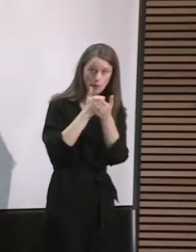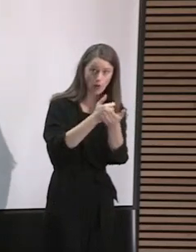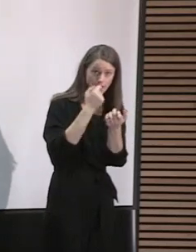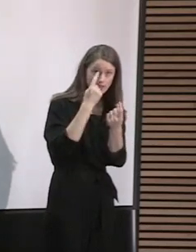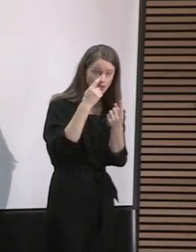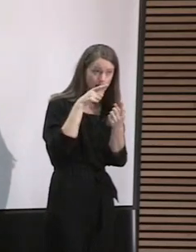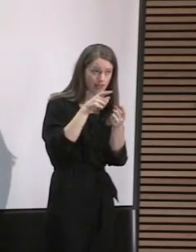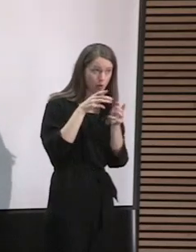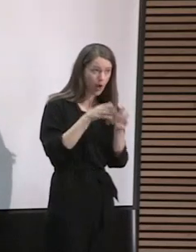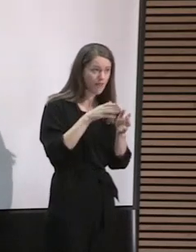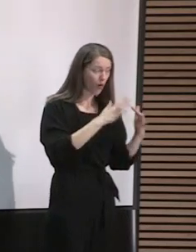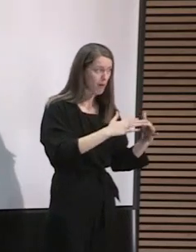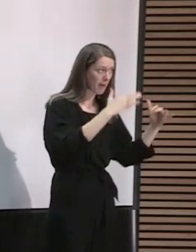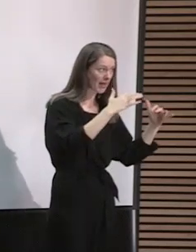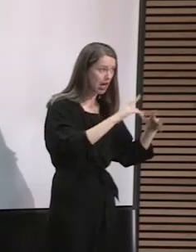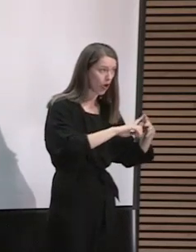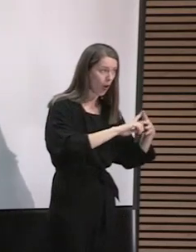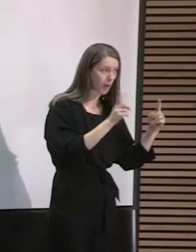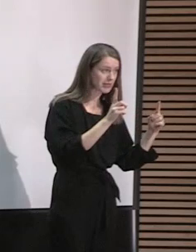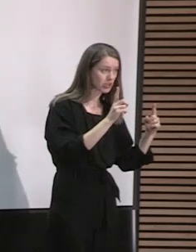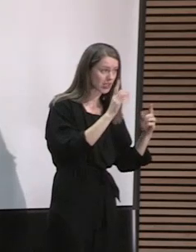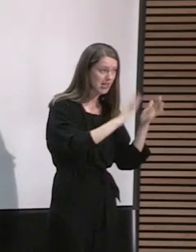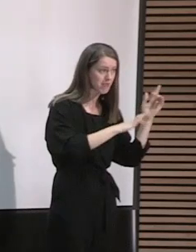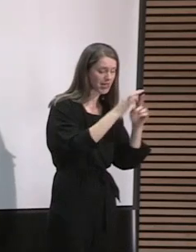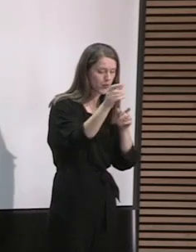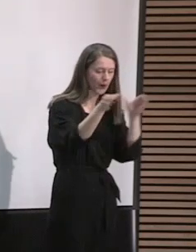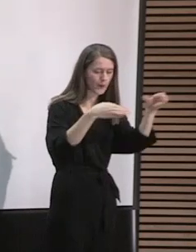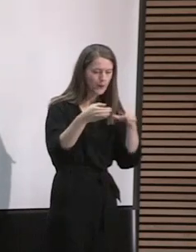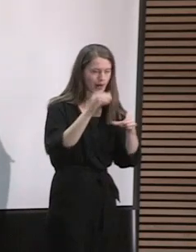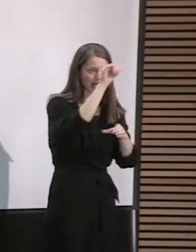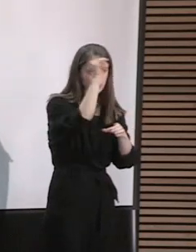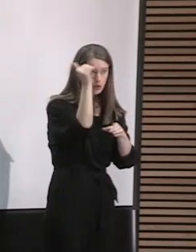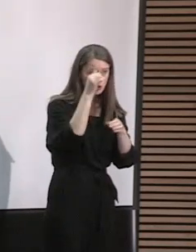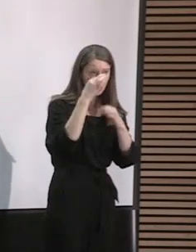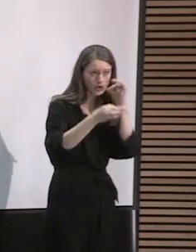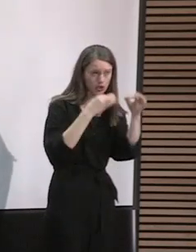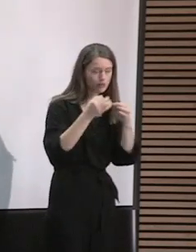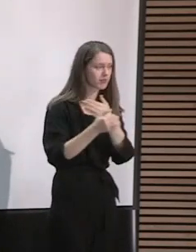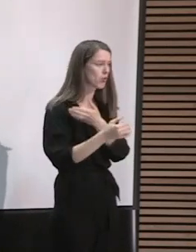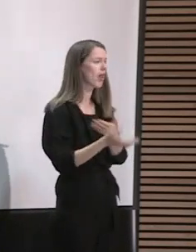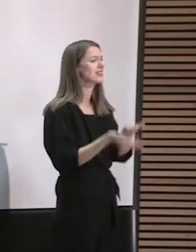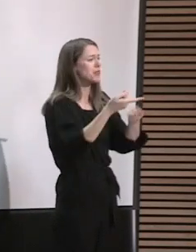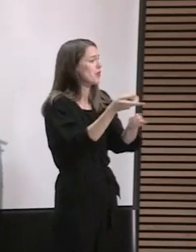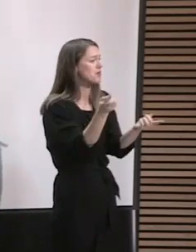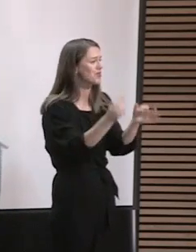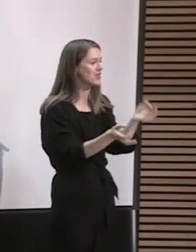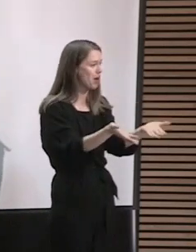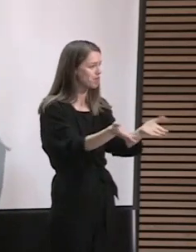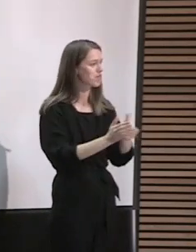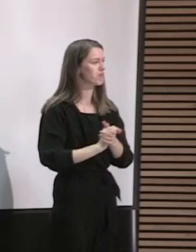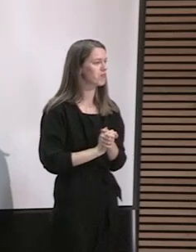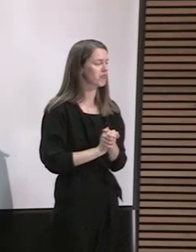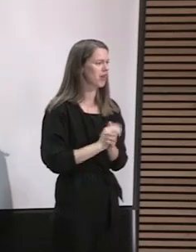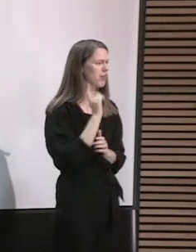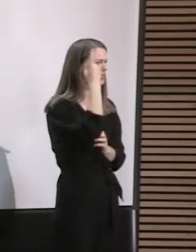the public and for the opposition MPs to get experts in and question them? Look, again, that's up to the Select Committee what they decide to do. I don't